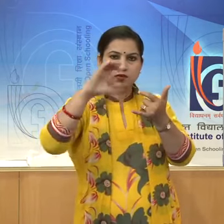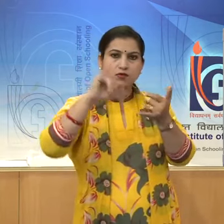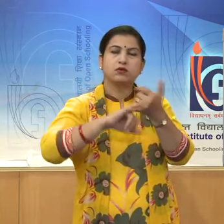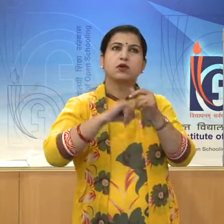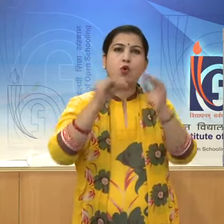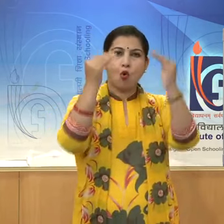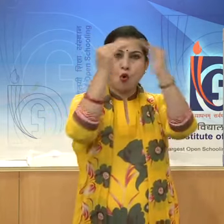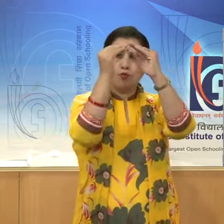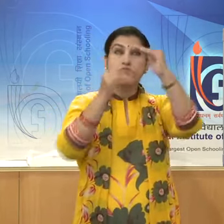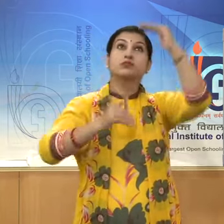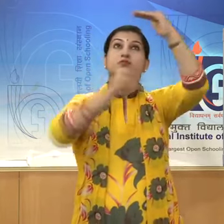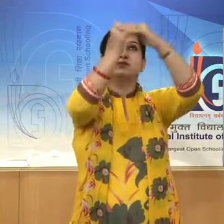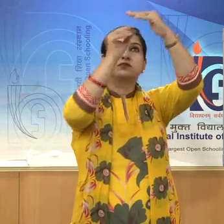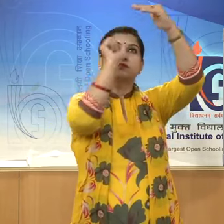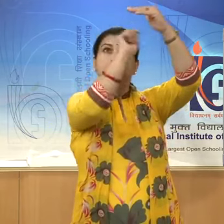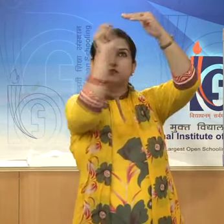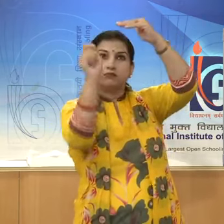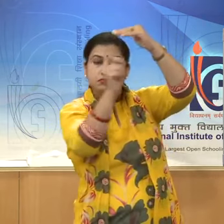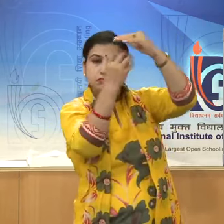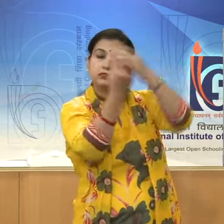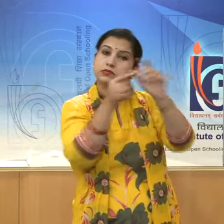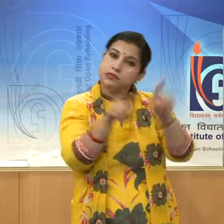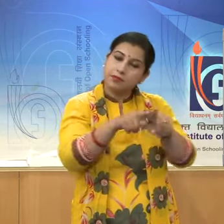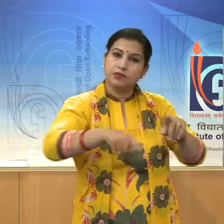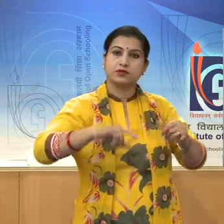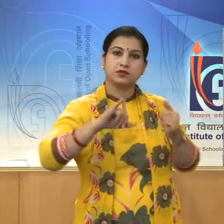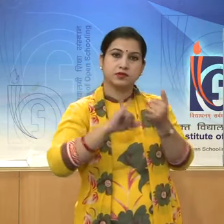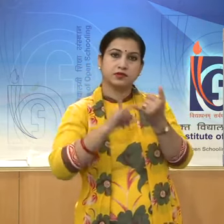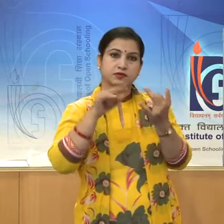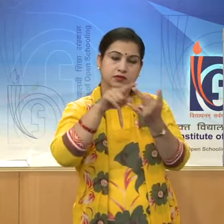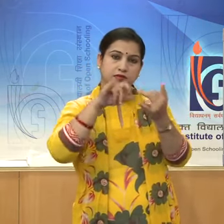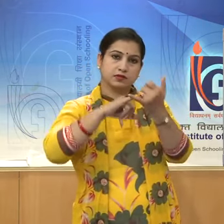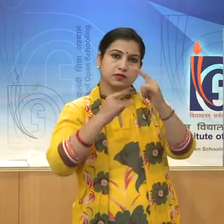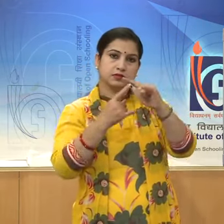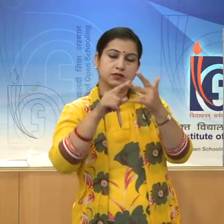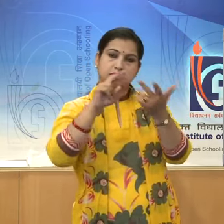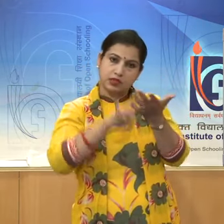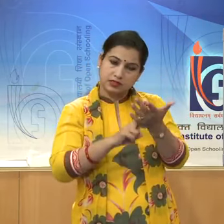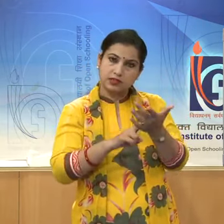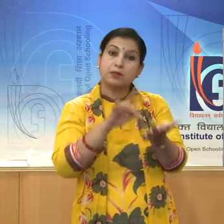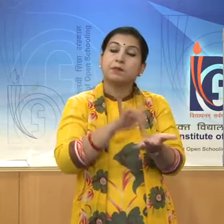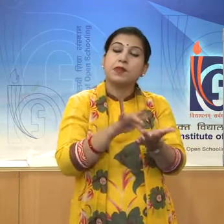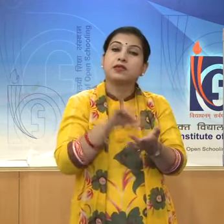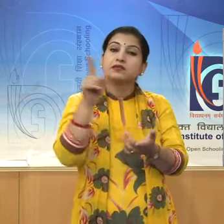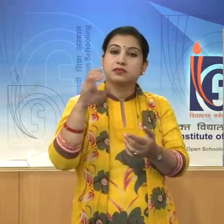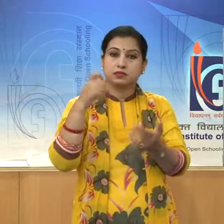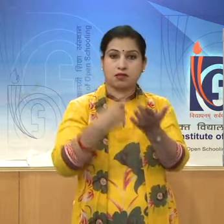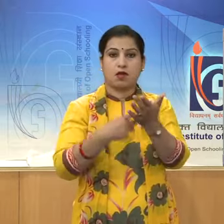on the ceiling of Sistine Chapel in